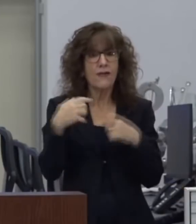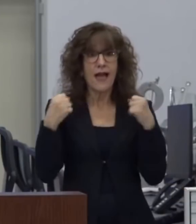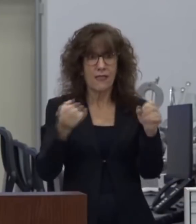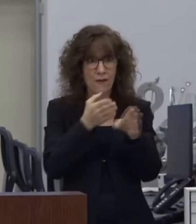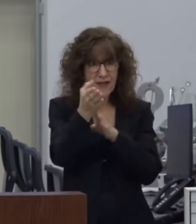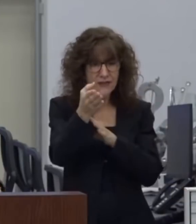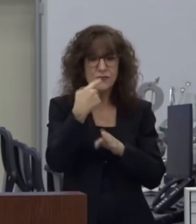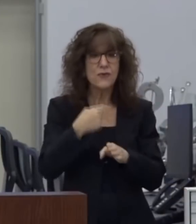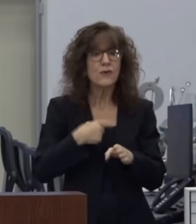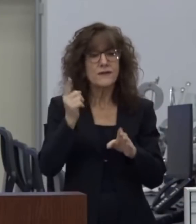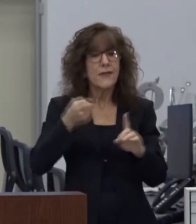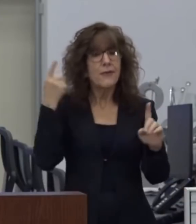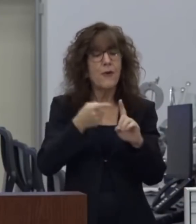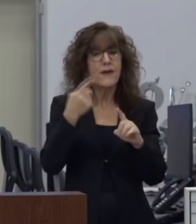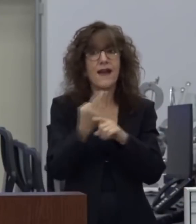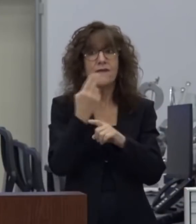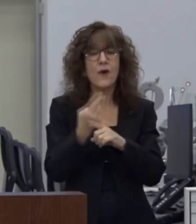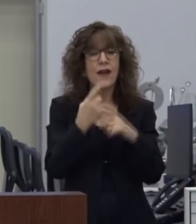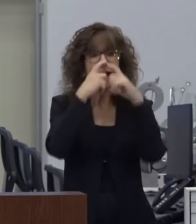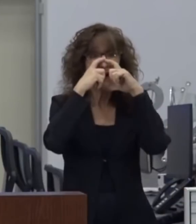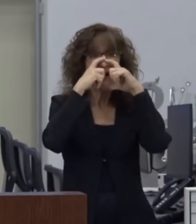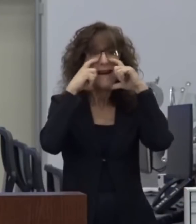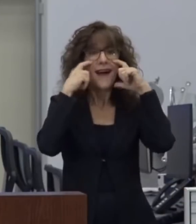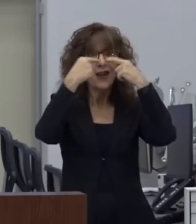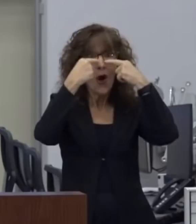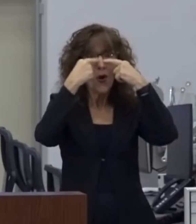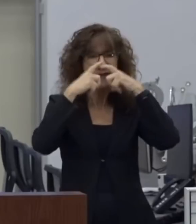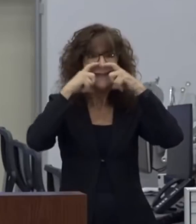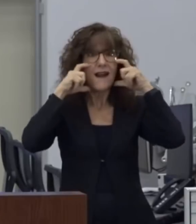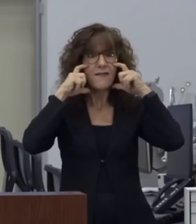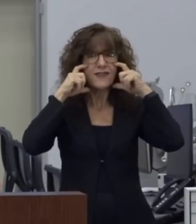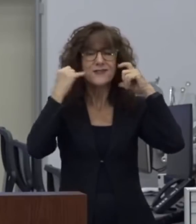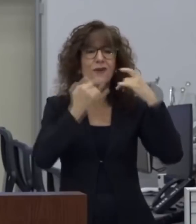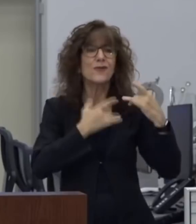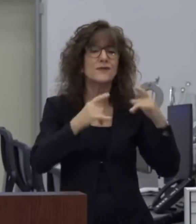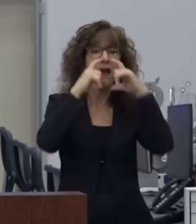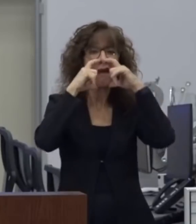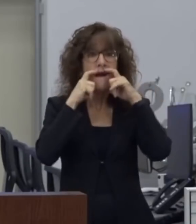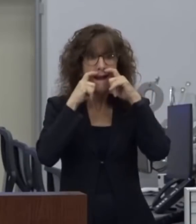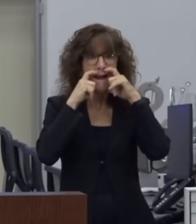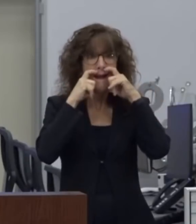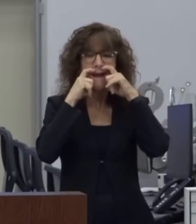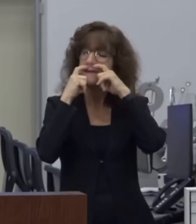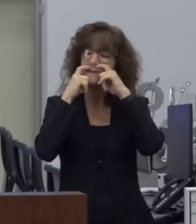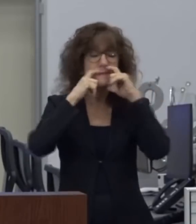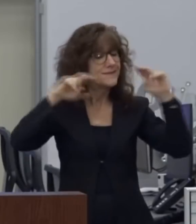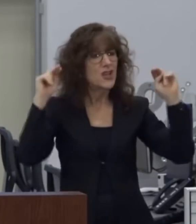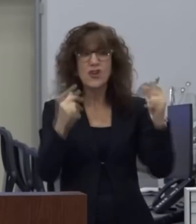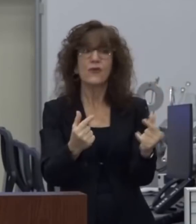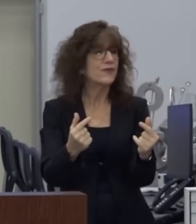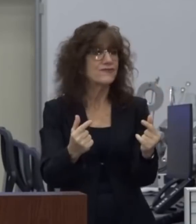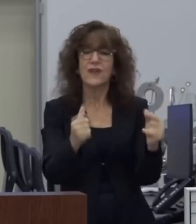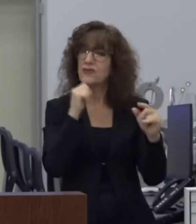told us that the point of wearing the mask in public is to cover your nose. And so if you are someplace and you have the mask beneath your nose, that is,